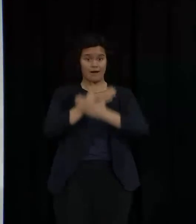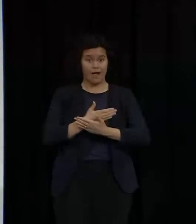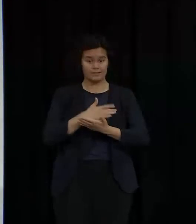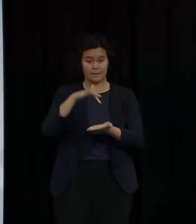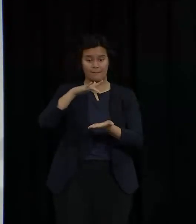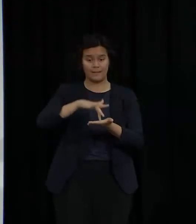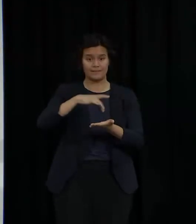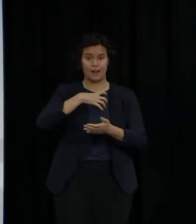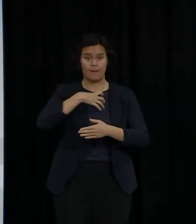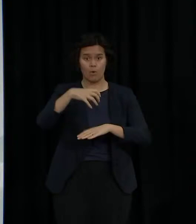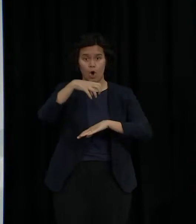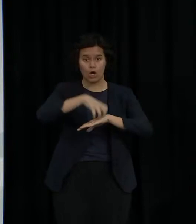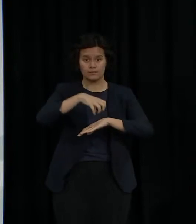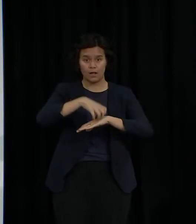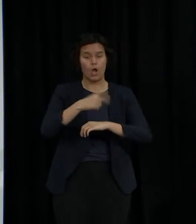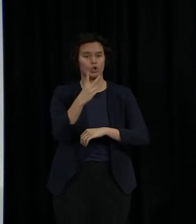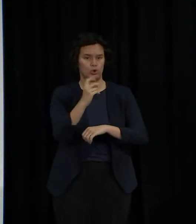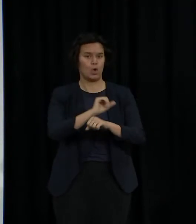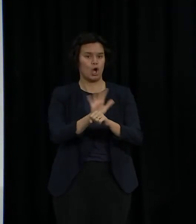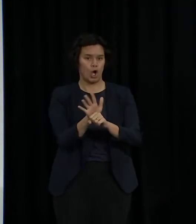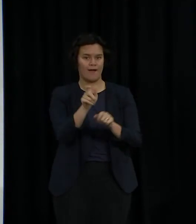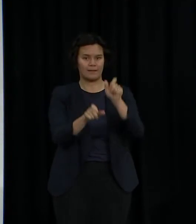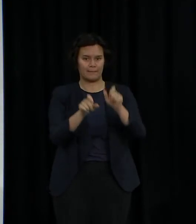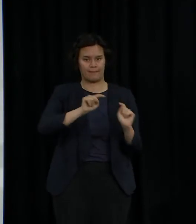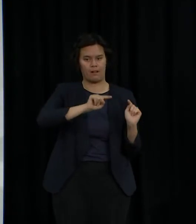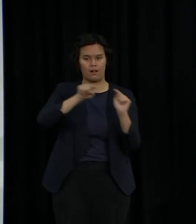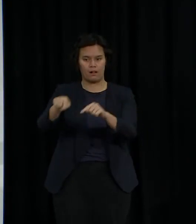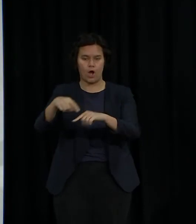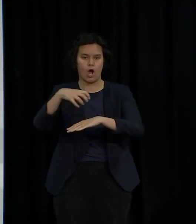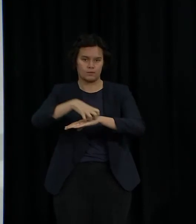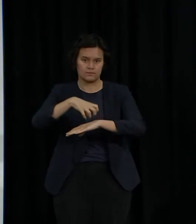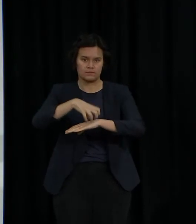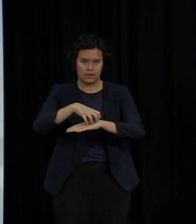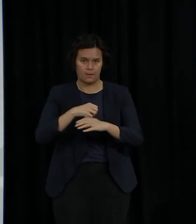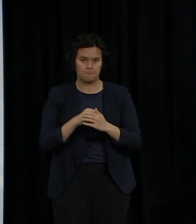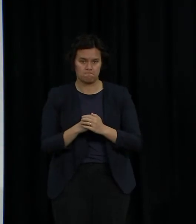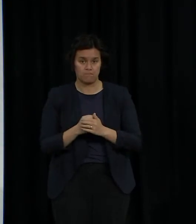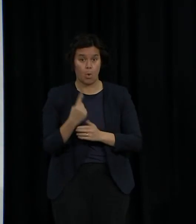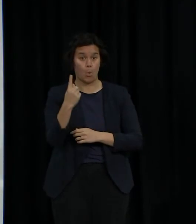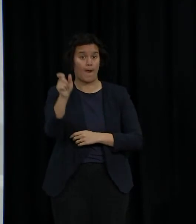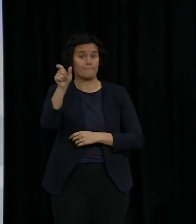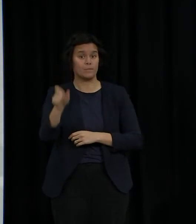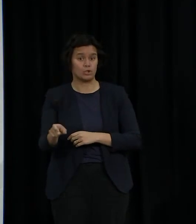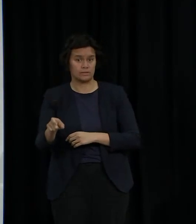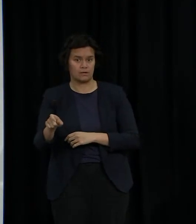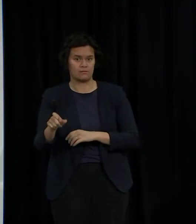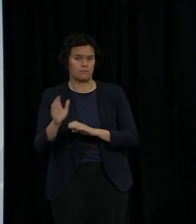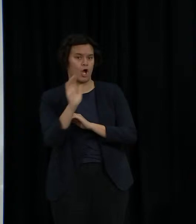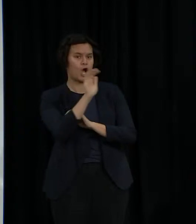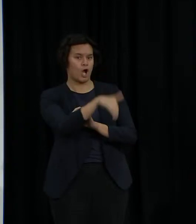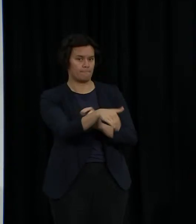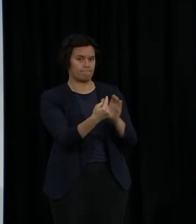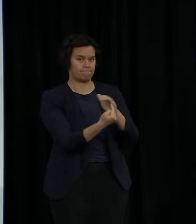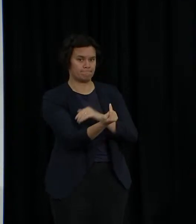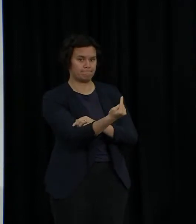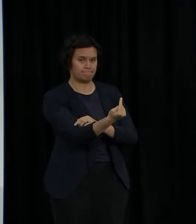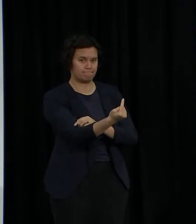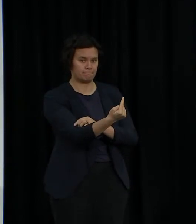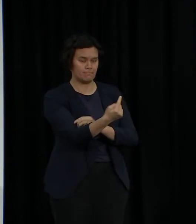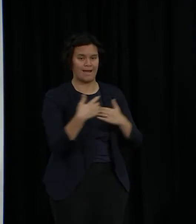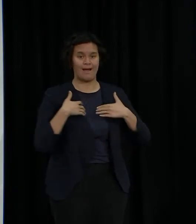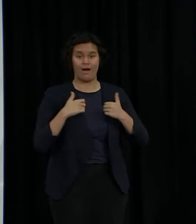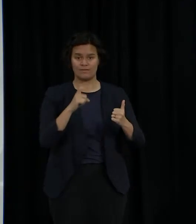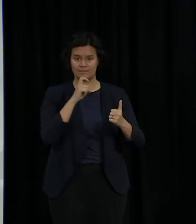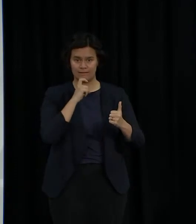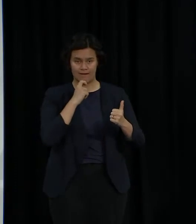who had self-discharged, is being managed by the Auckland Regional Public Health Service and has been isolating at home. Today they are being